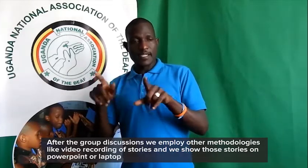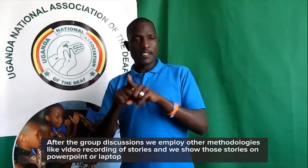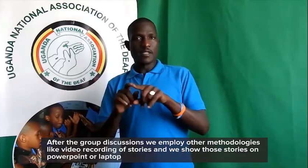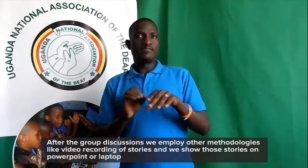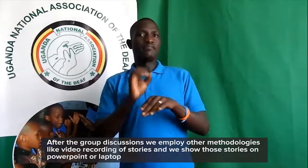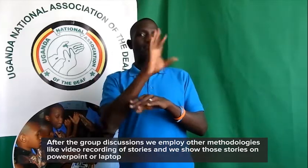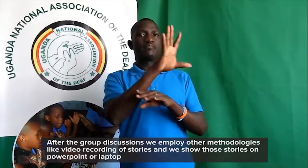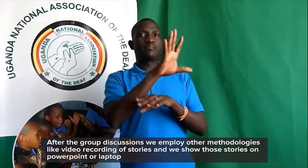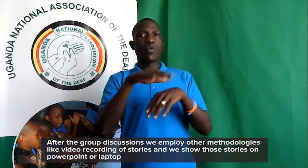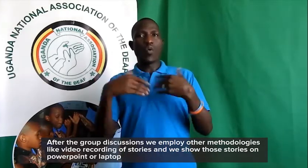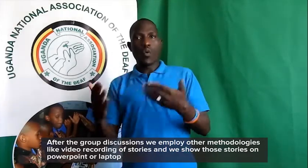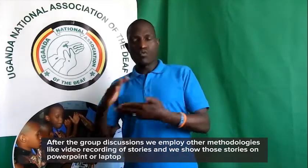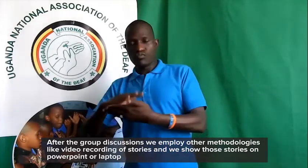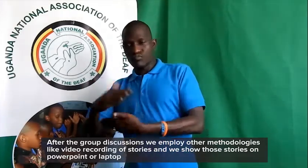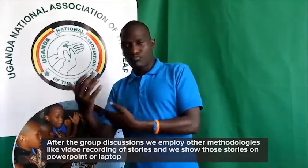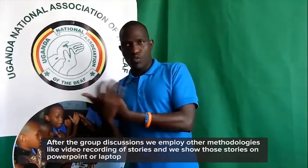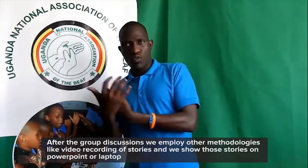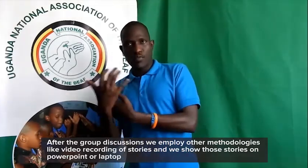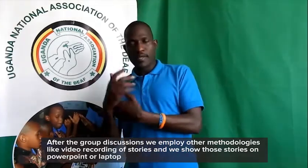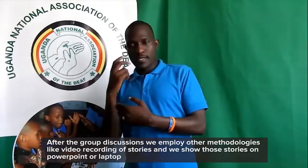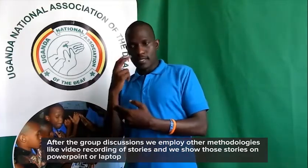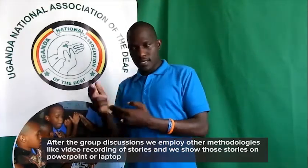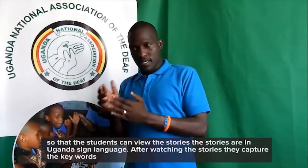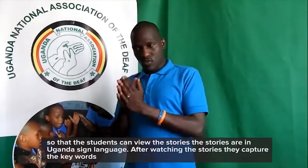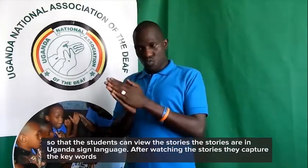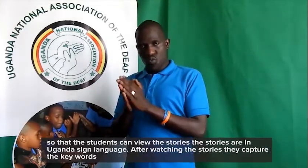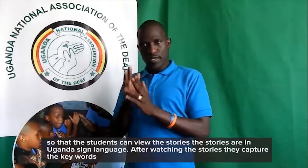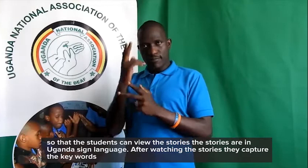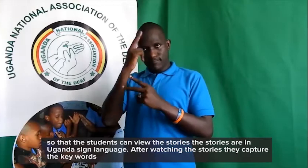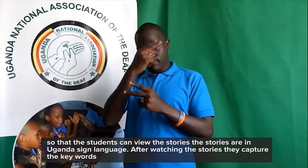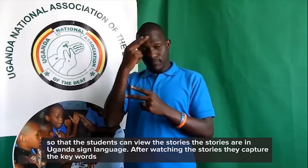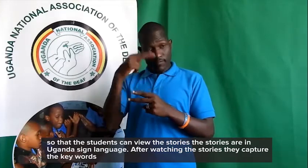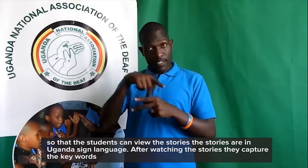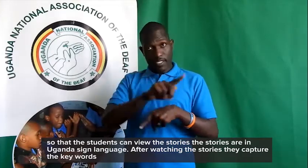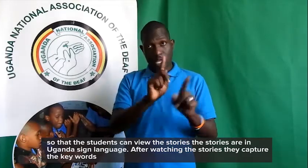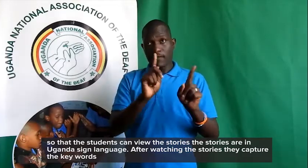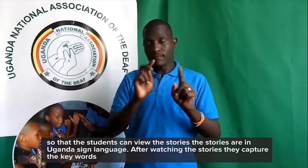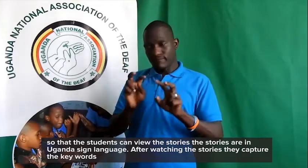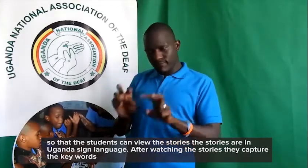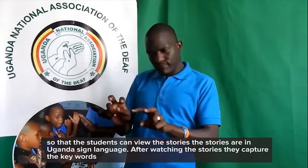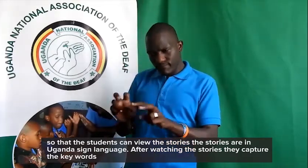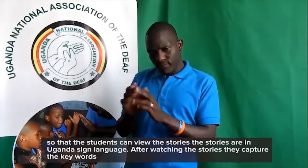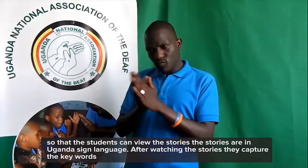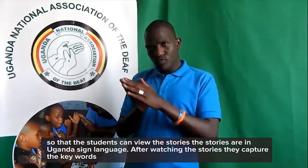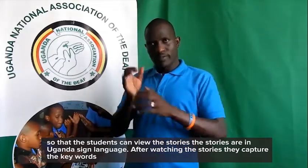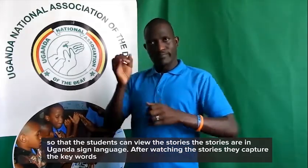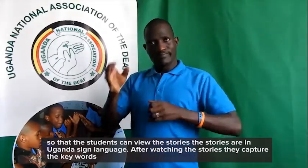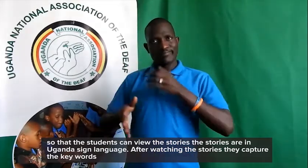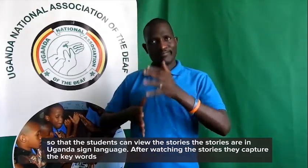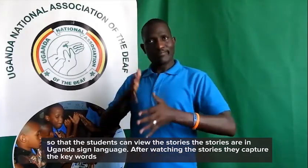we show those stories on PowerPoint or laptop so that the students can view the stories. The stories are in Uganda